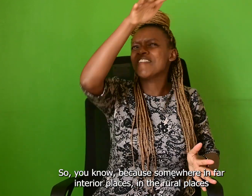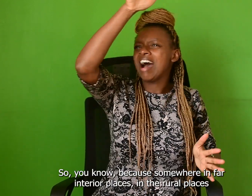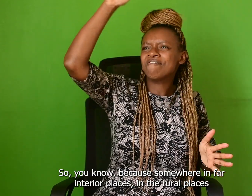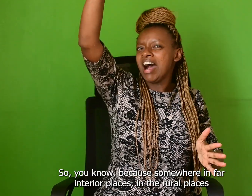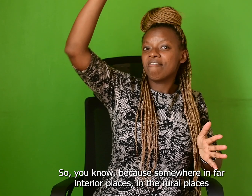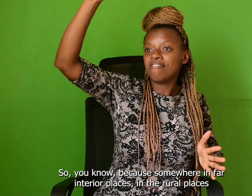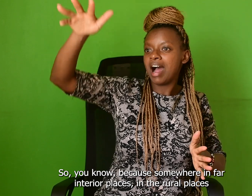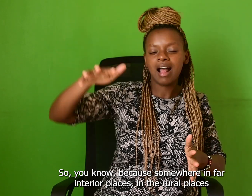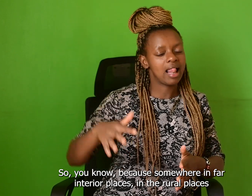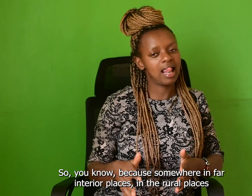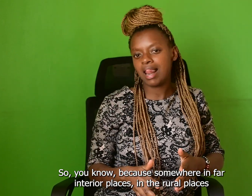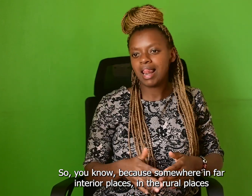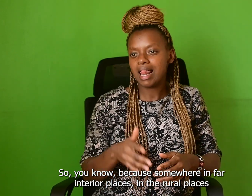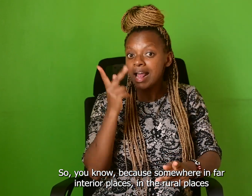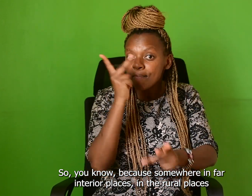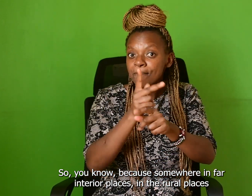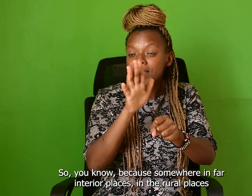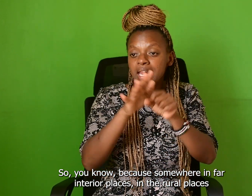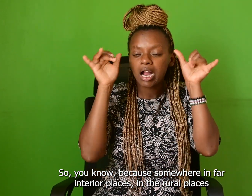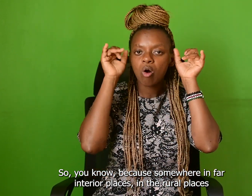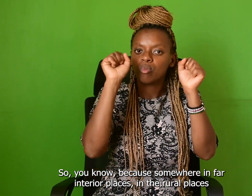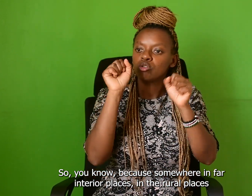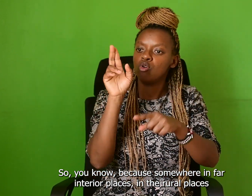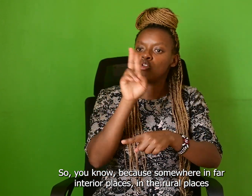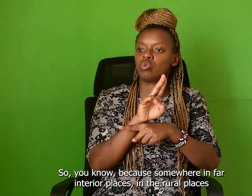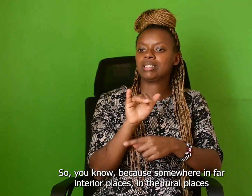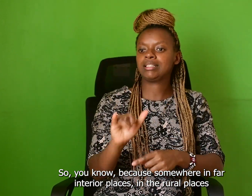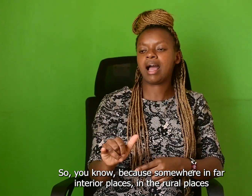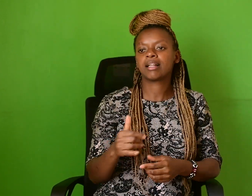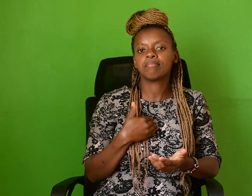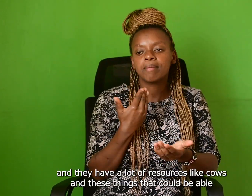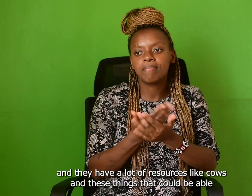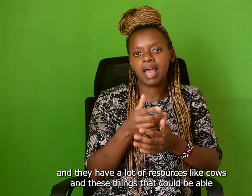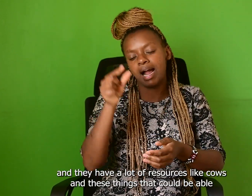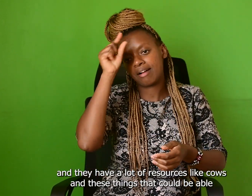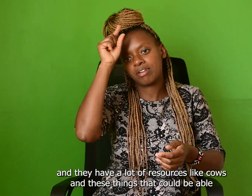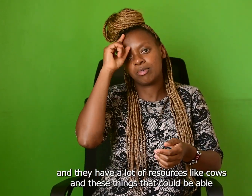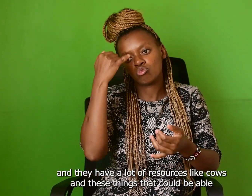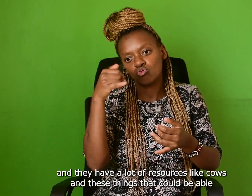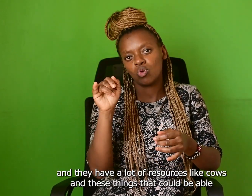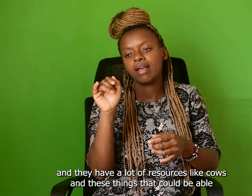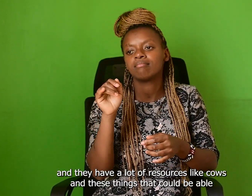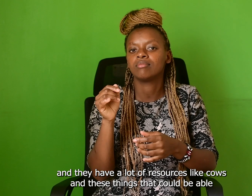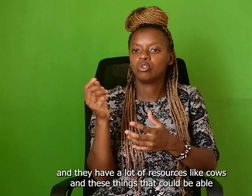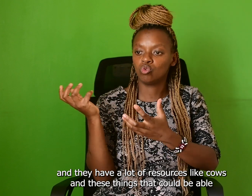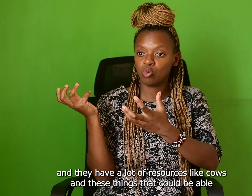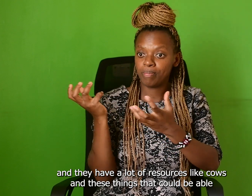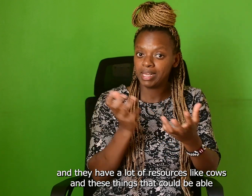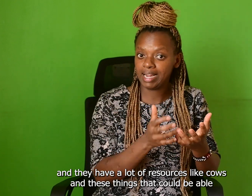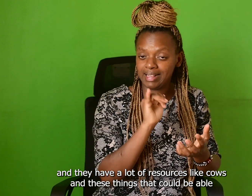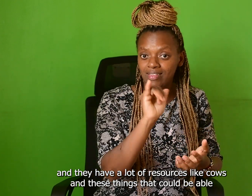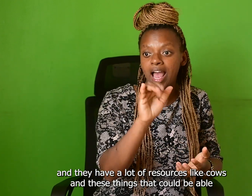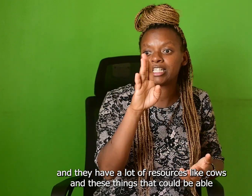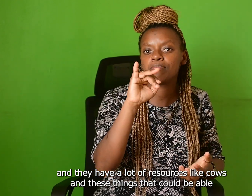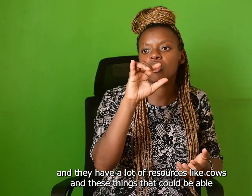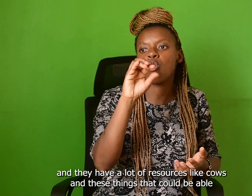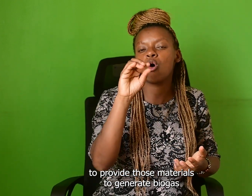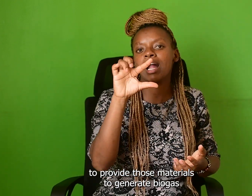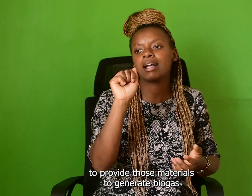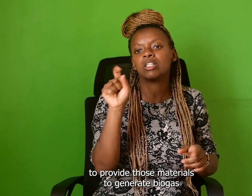So, because some are in far interior places, in the rural places, and they have a lot of resources like cows and these things that could be able to